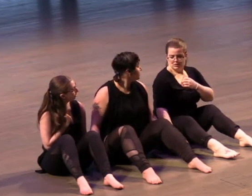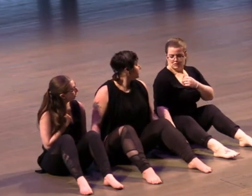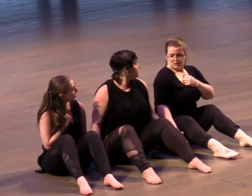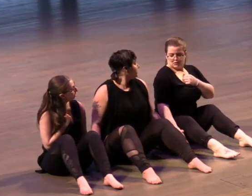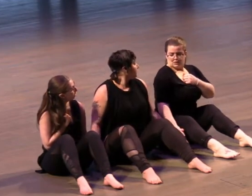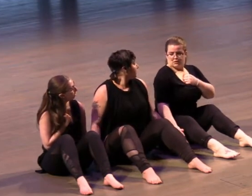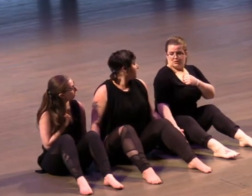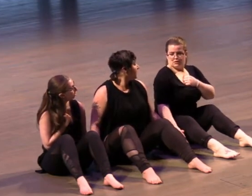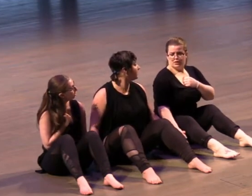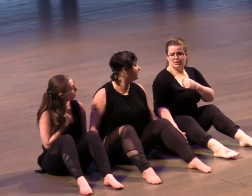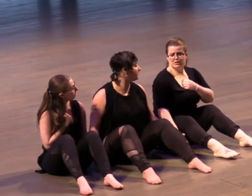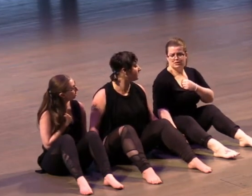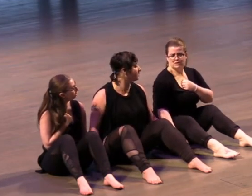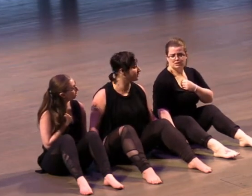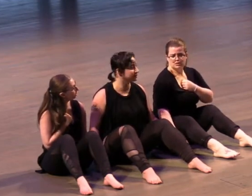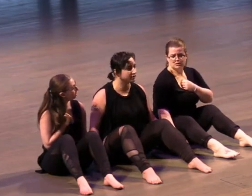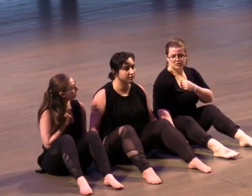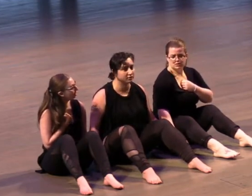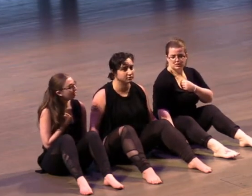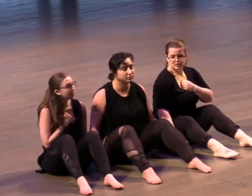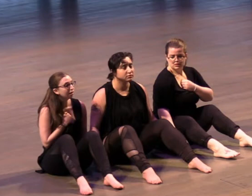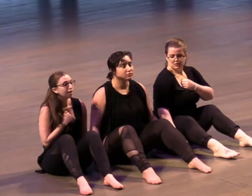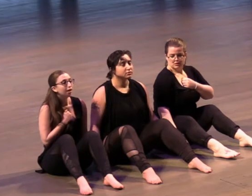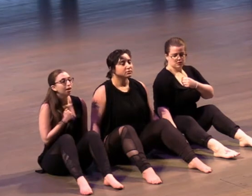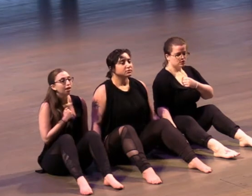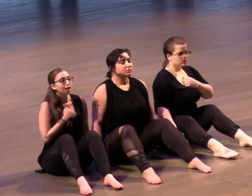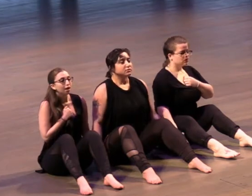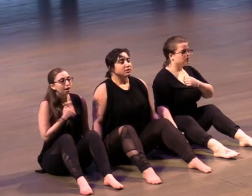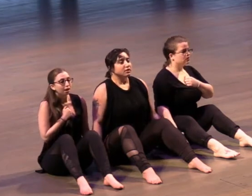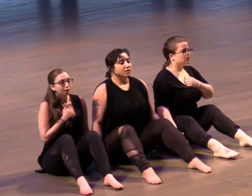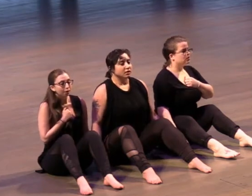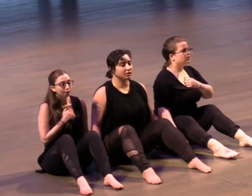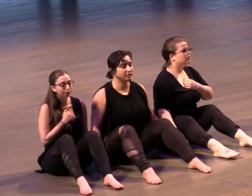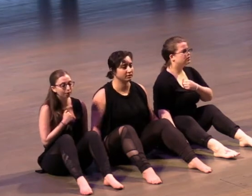In and out.